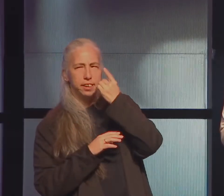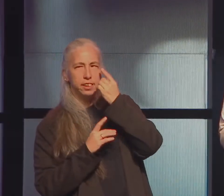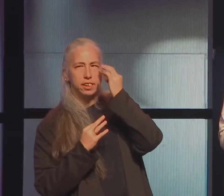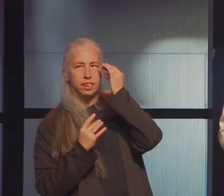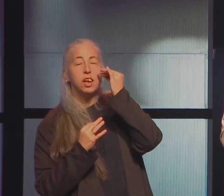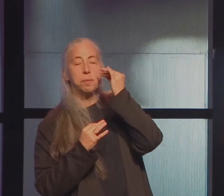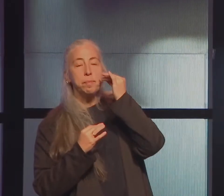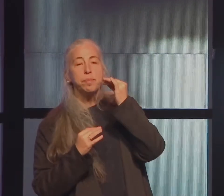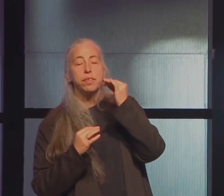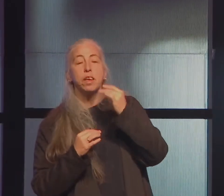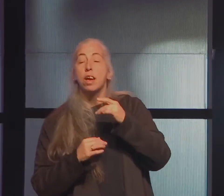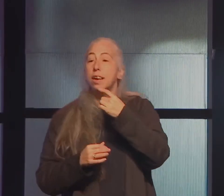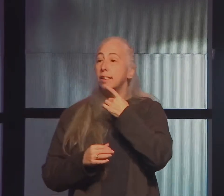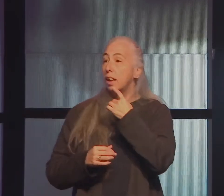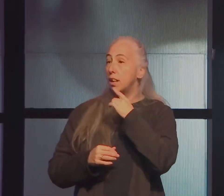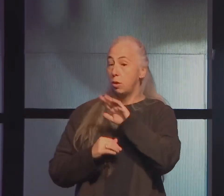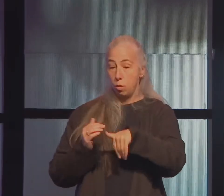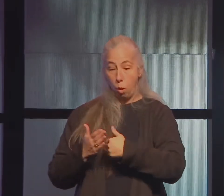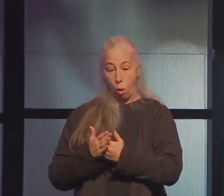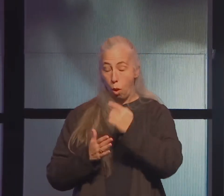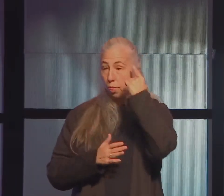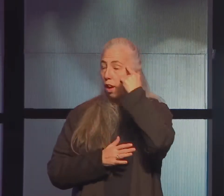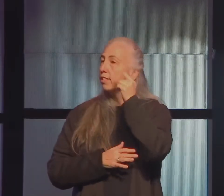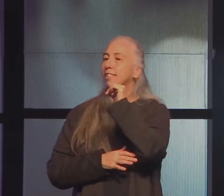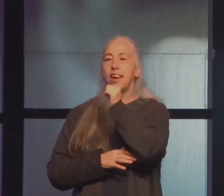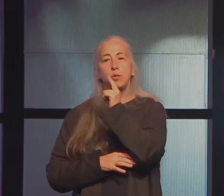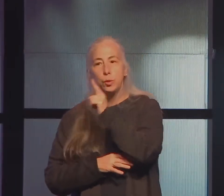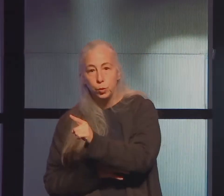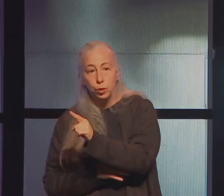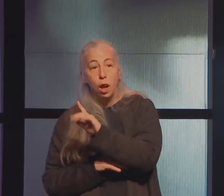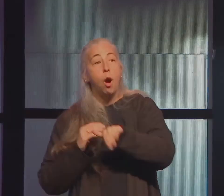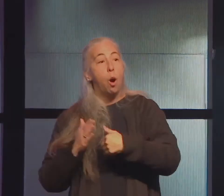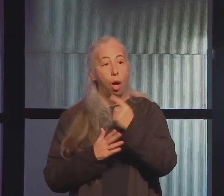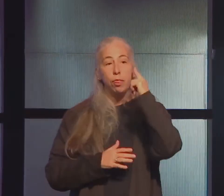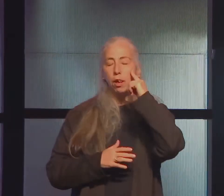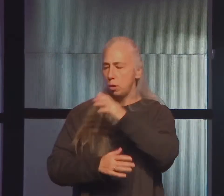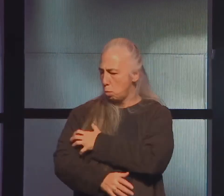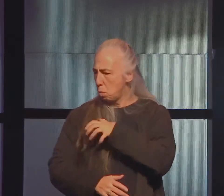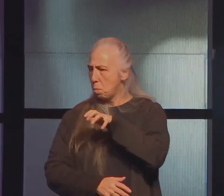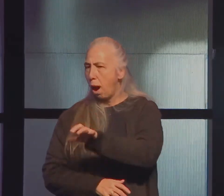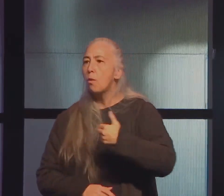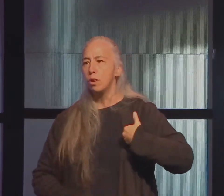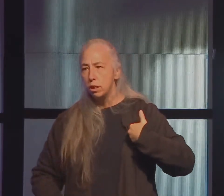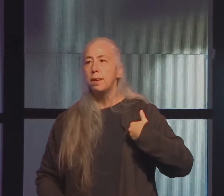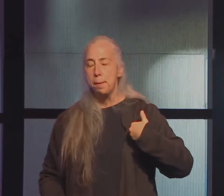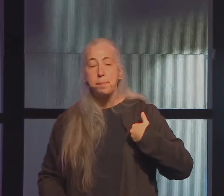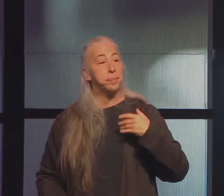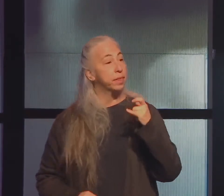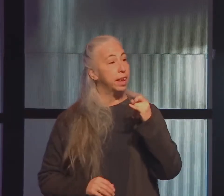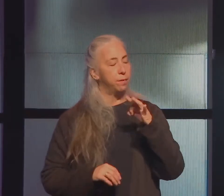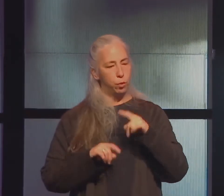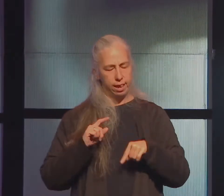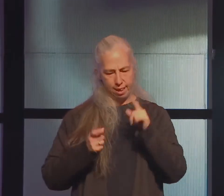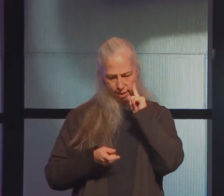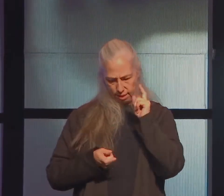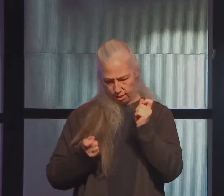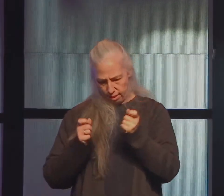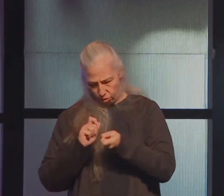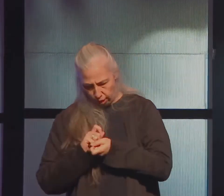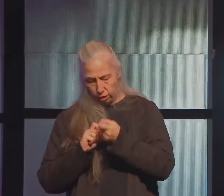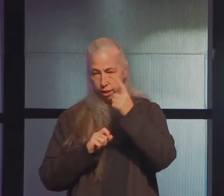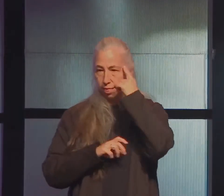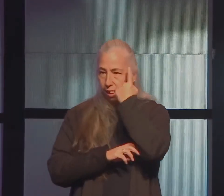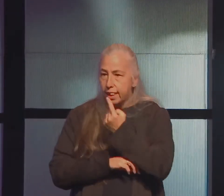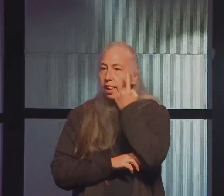thoughts. And we said not every thought is true, but every thought is powerful. Every thought has power. And if we don't learn to rethink our thoughts, rethink